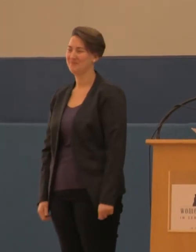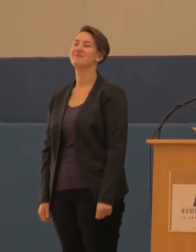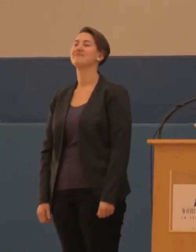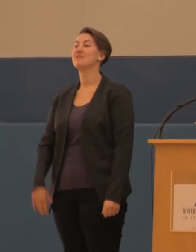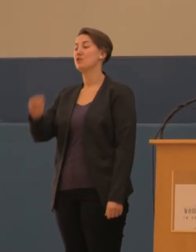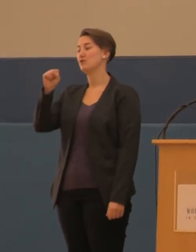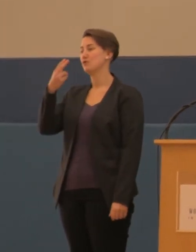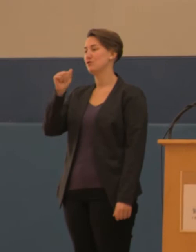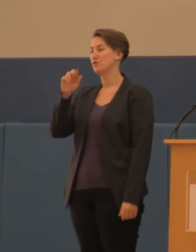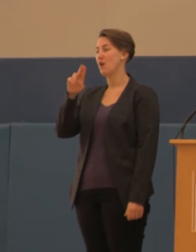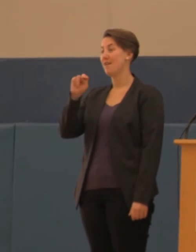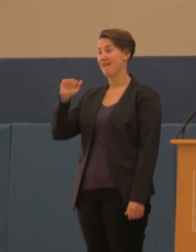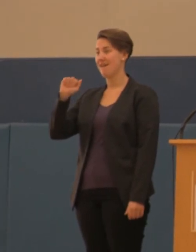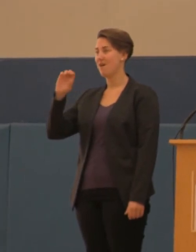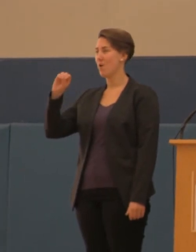Shauna O'Toole